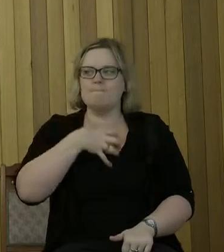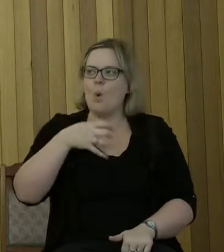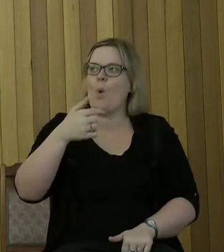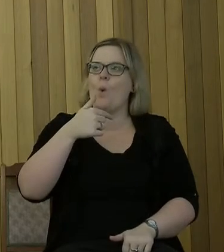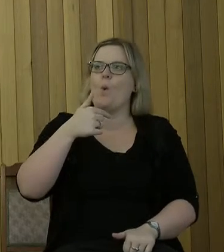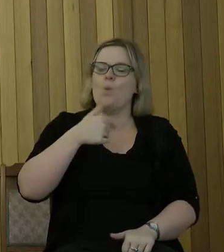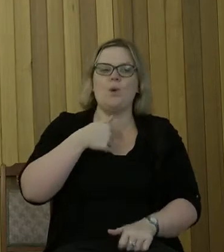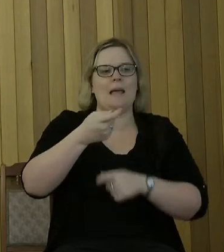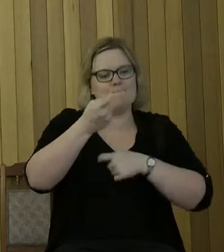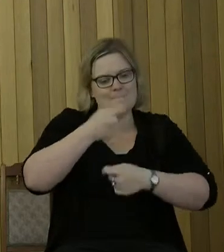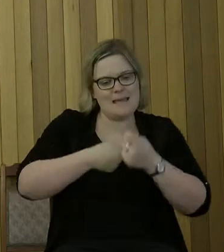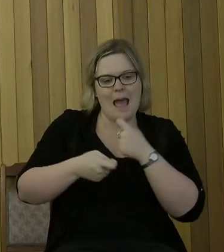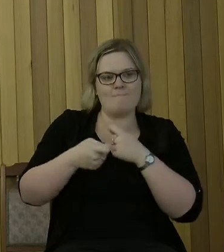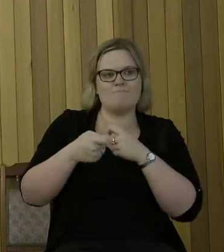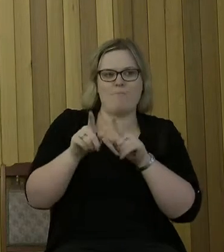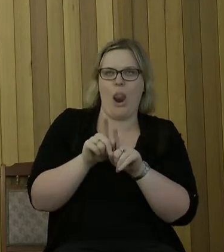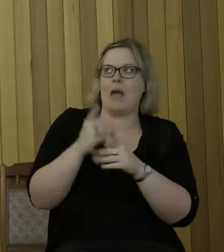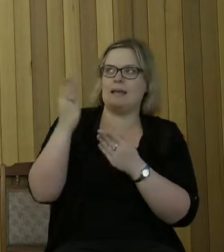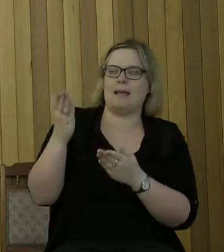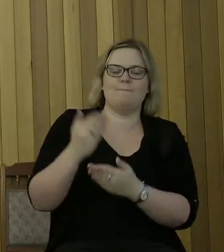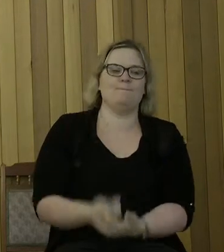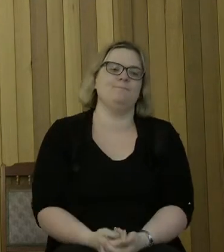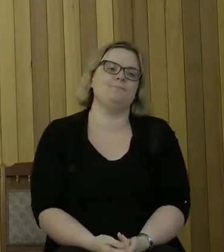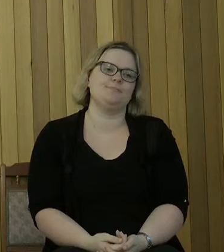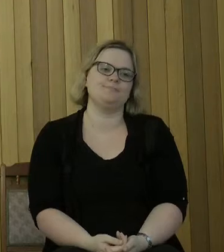become like Him.